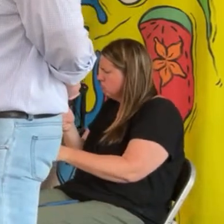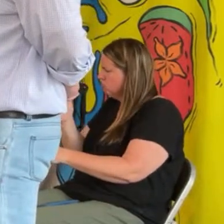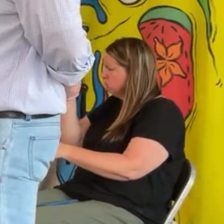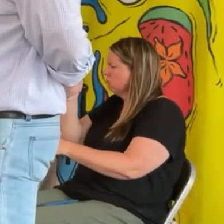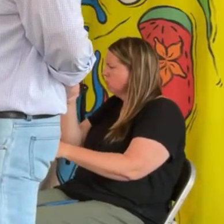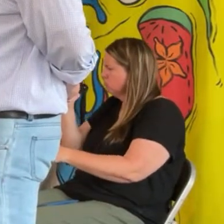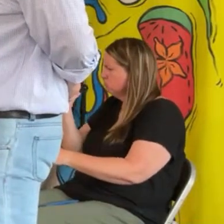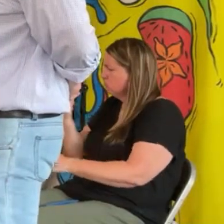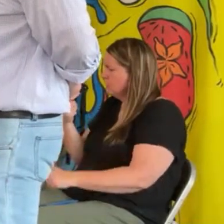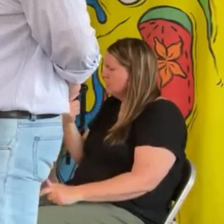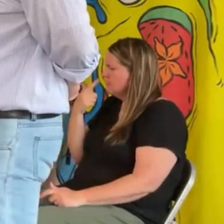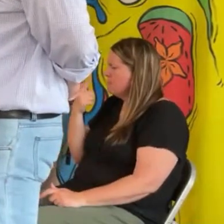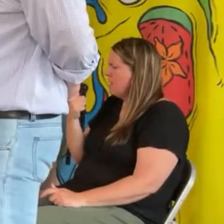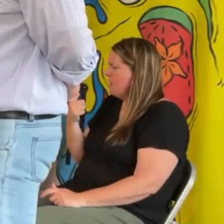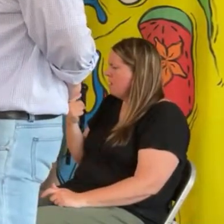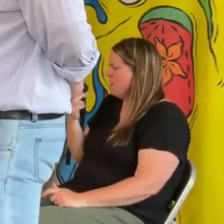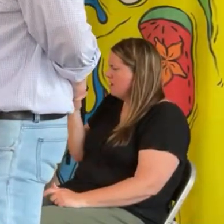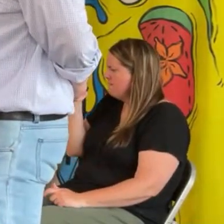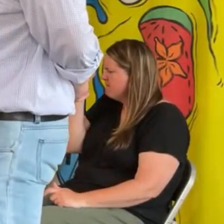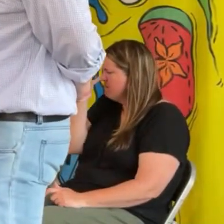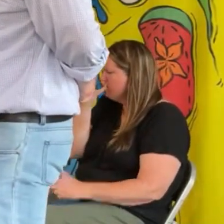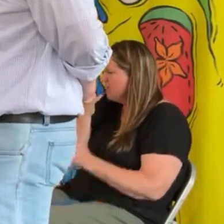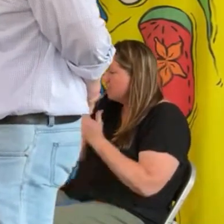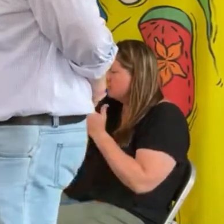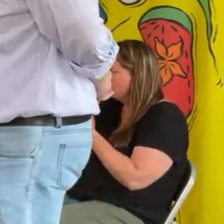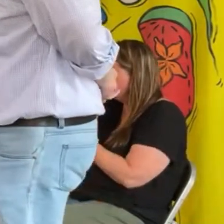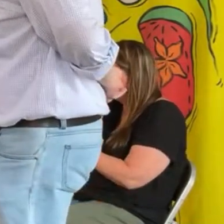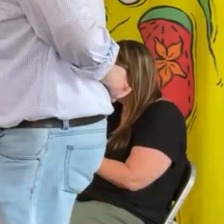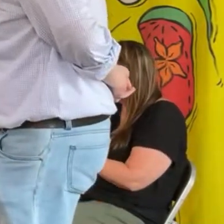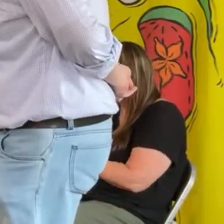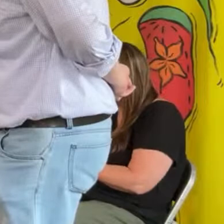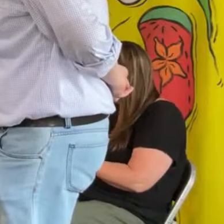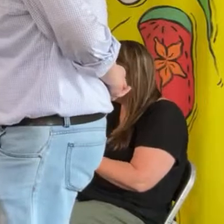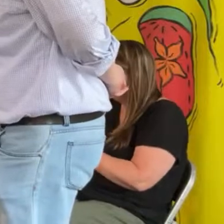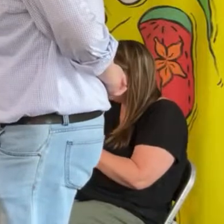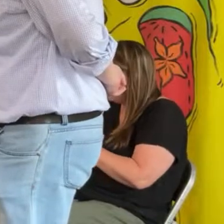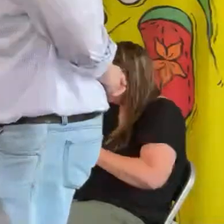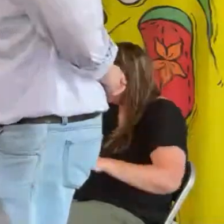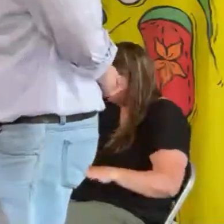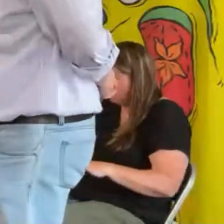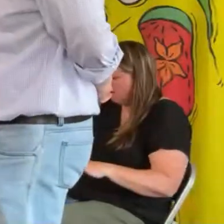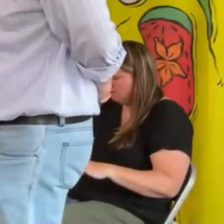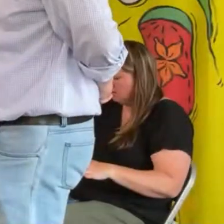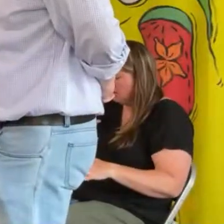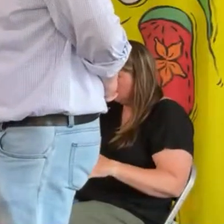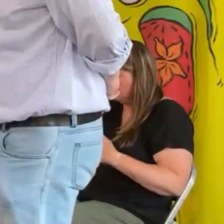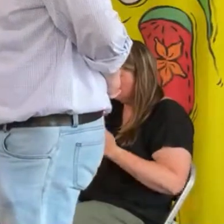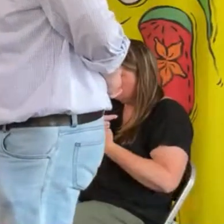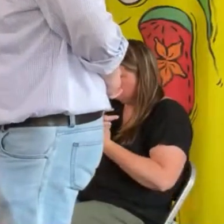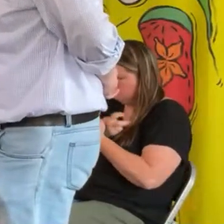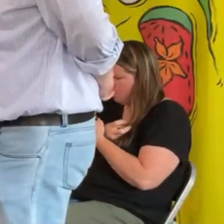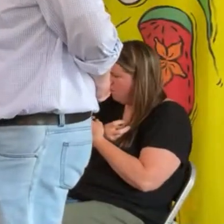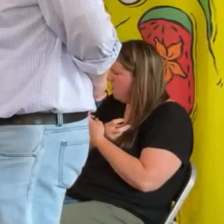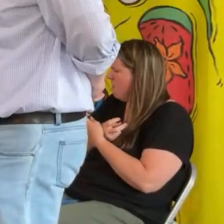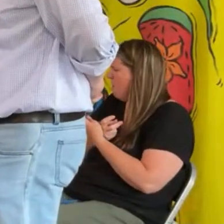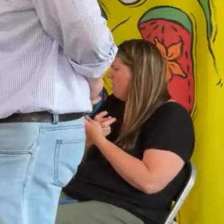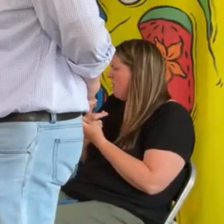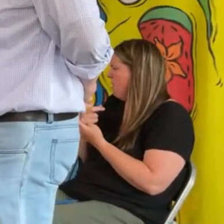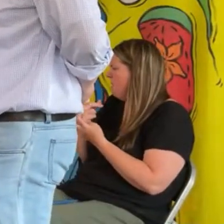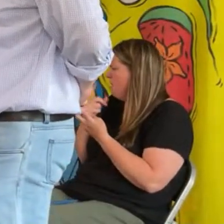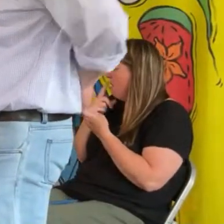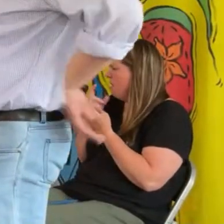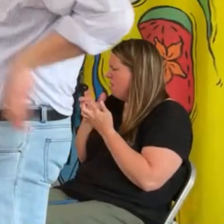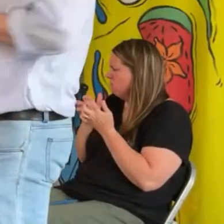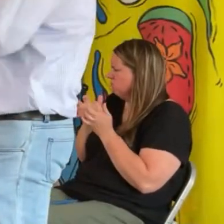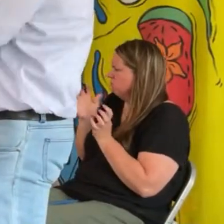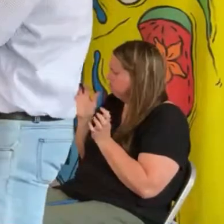mouth, his face on the asphalt. That map of bone and opening